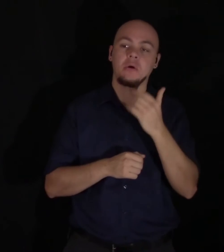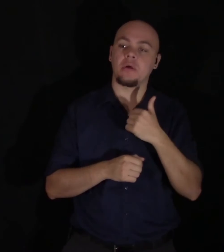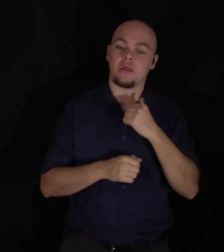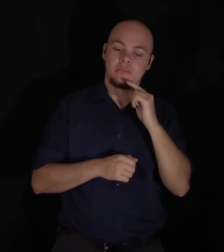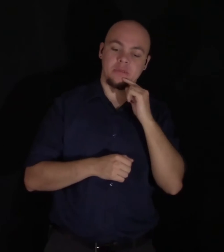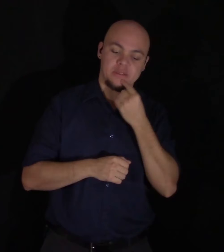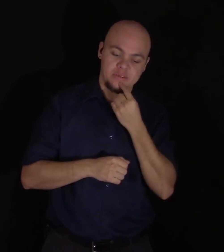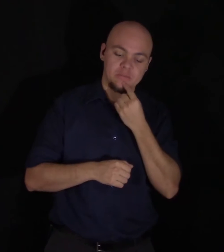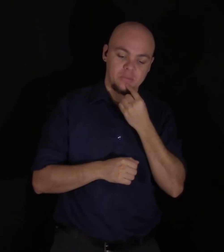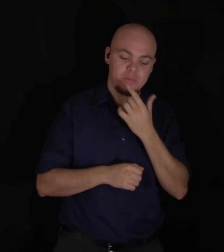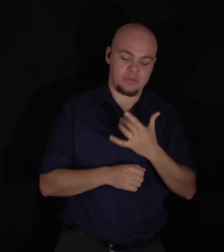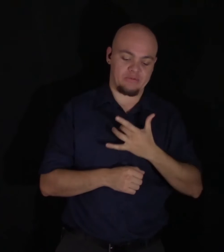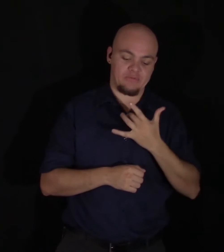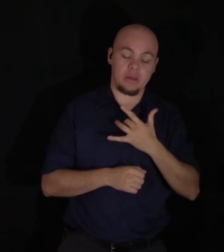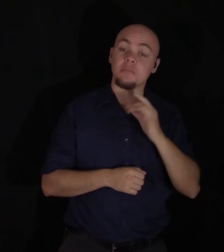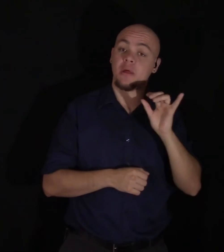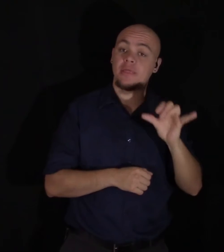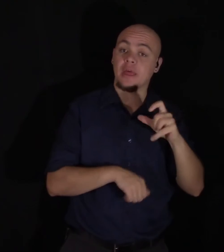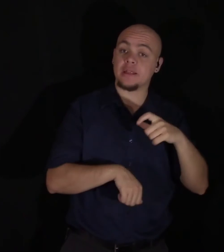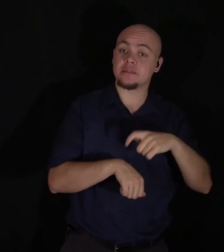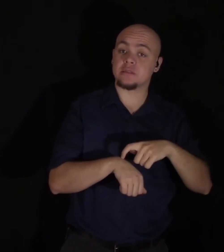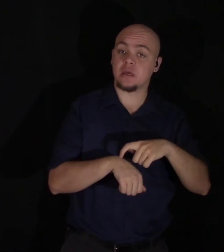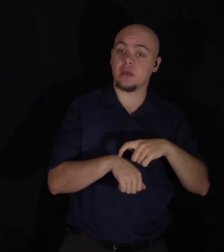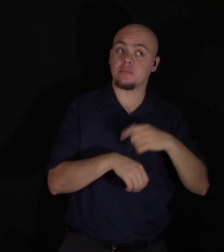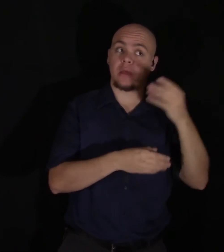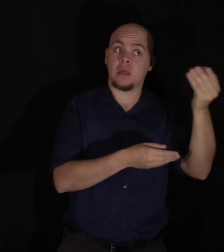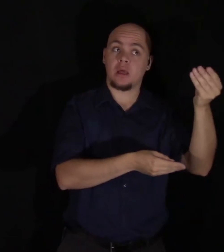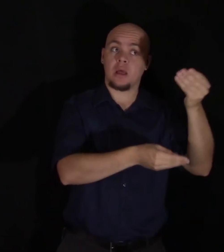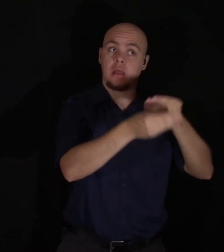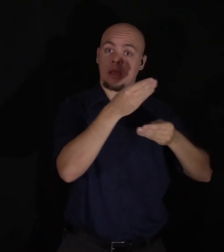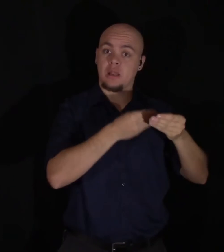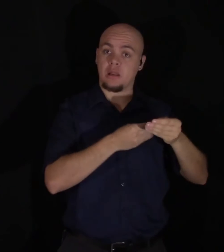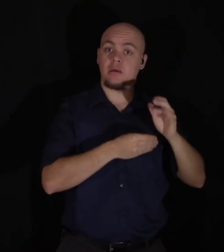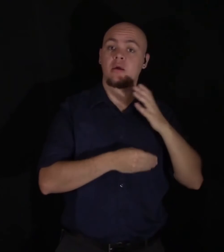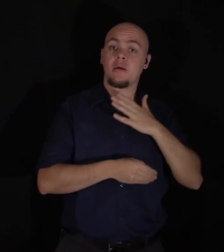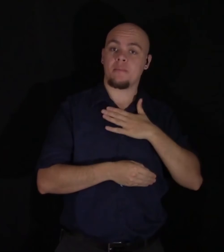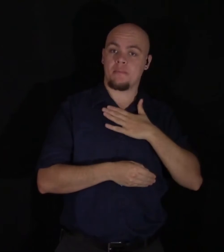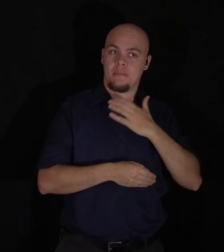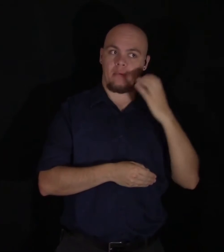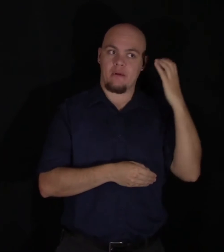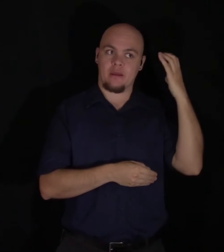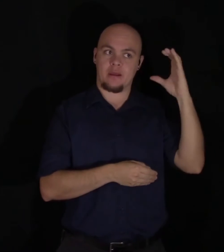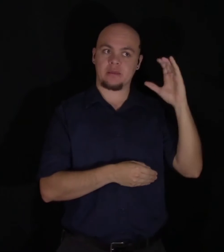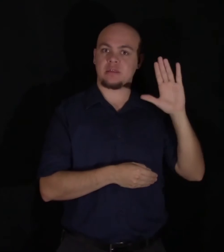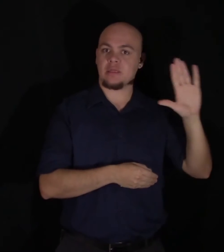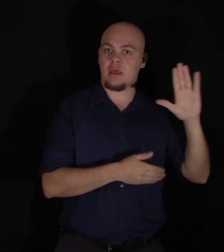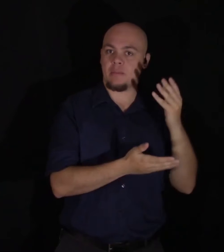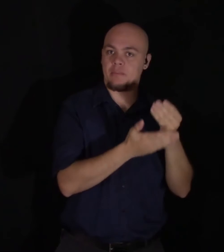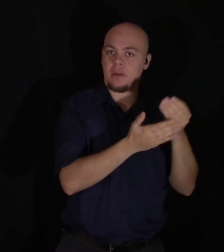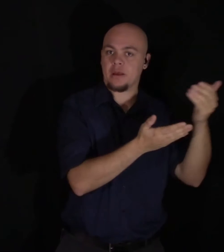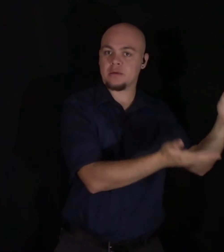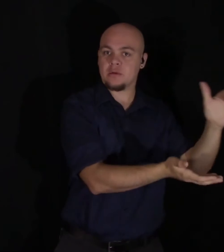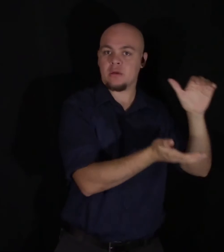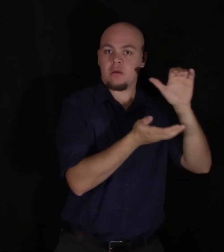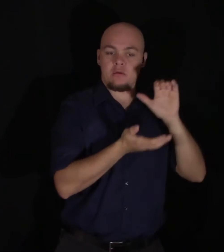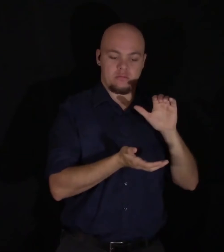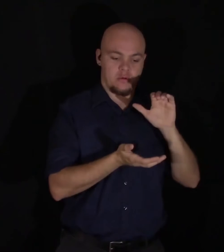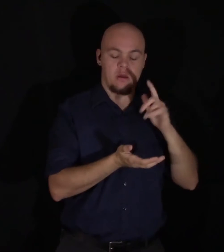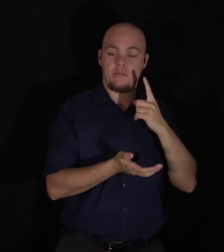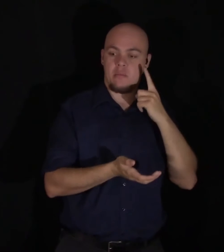But just at that time I inherited the fortune of my cousin, and my thoughts were turned into a channel of